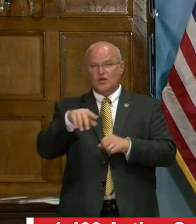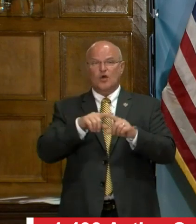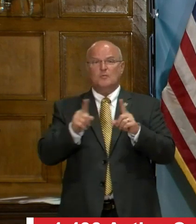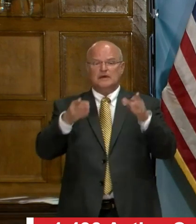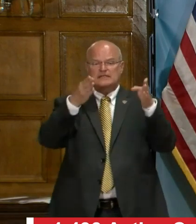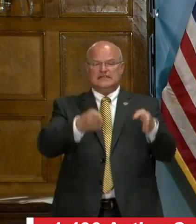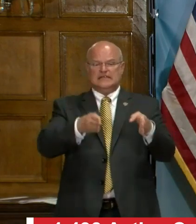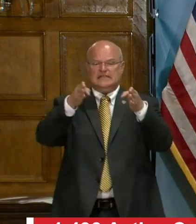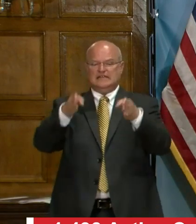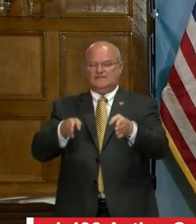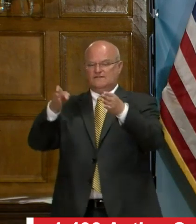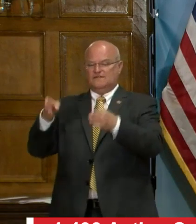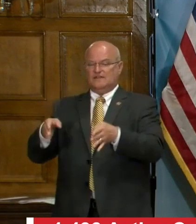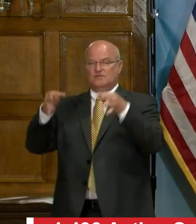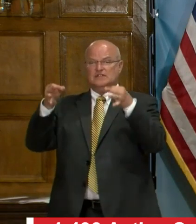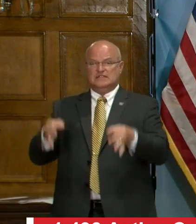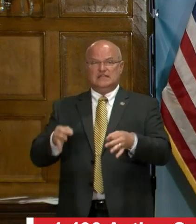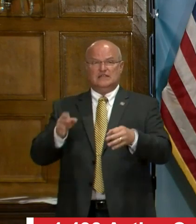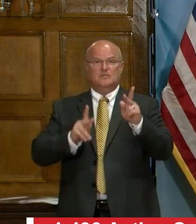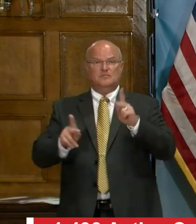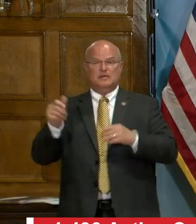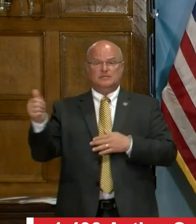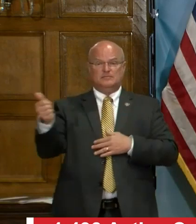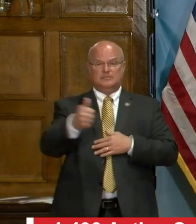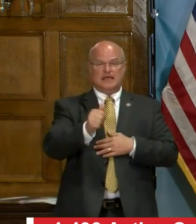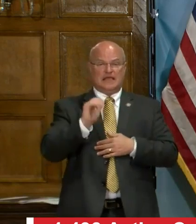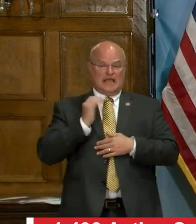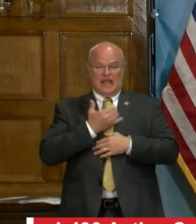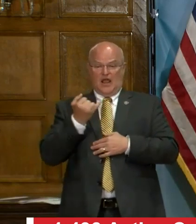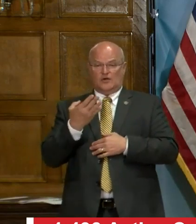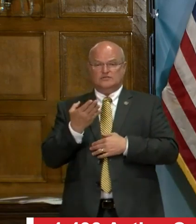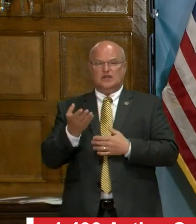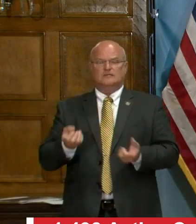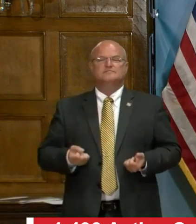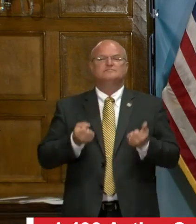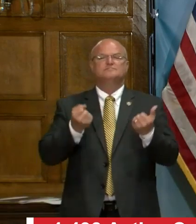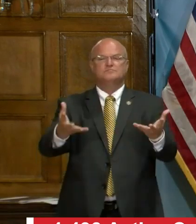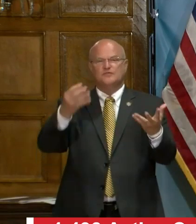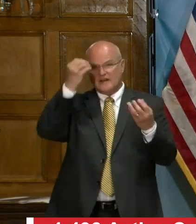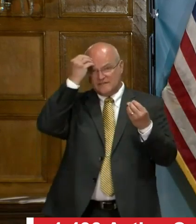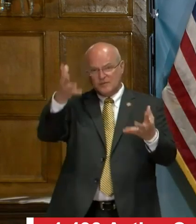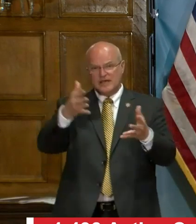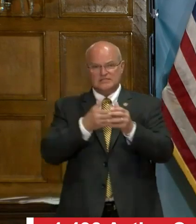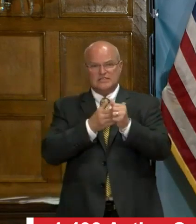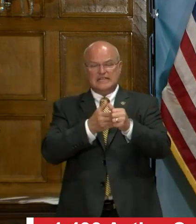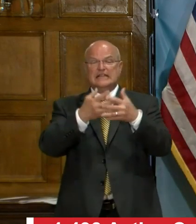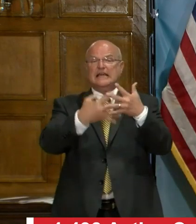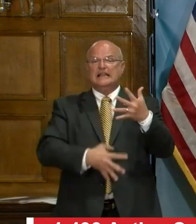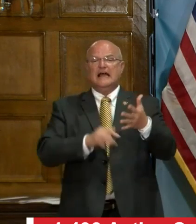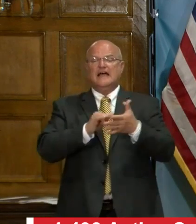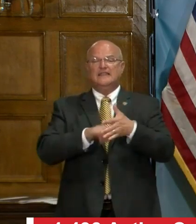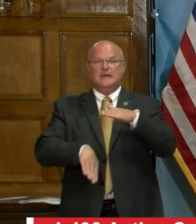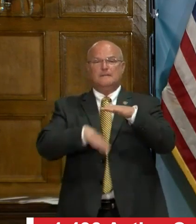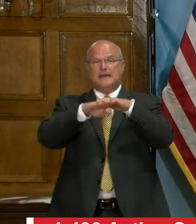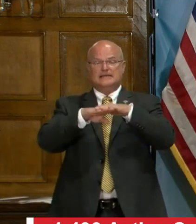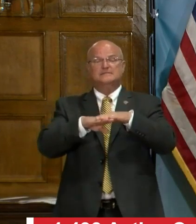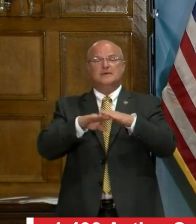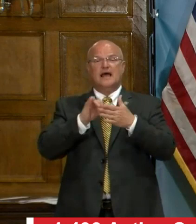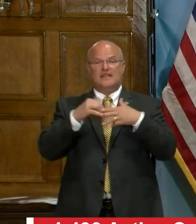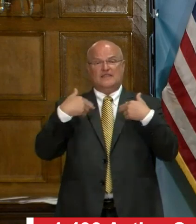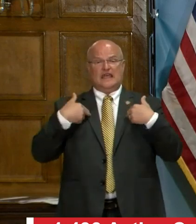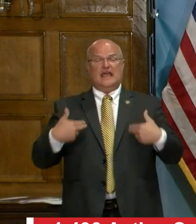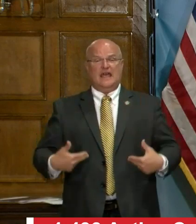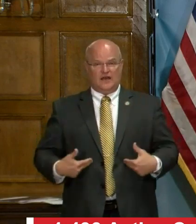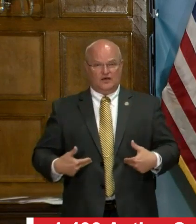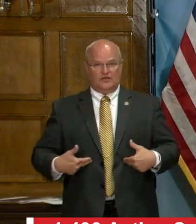are individual decisions that people need to make. Our job is to provide information and guidelines that maximize the